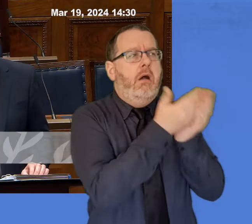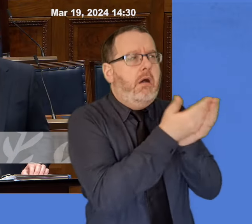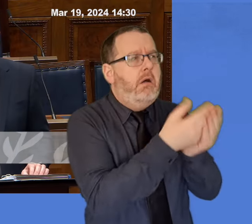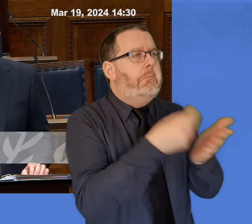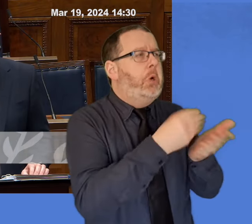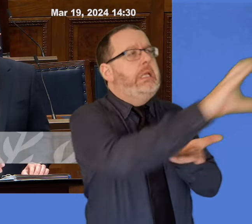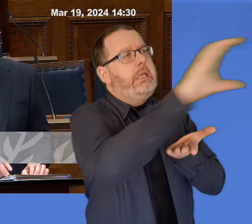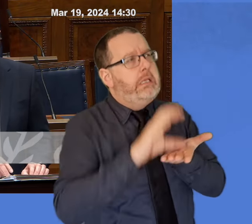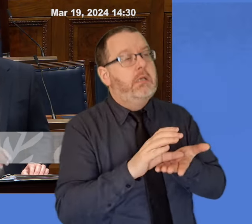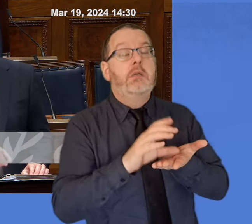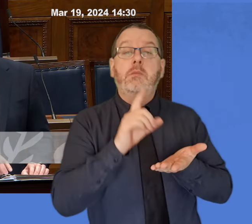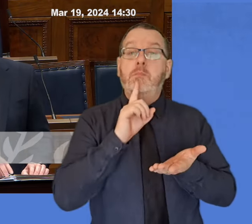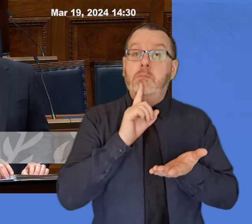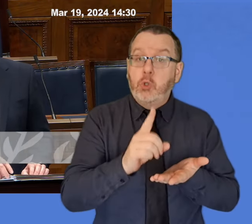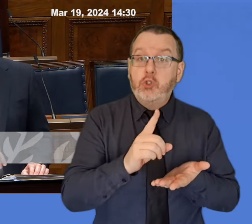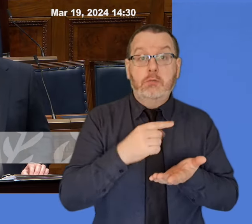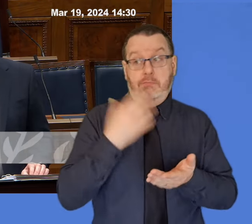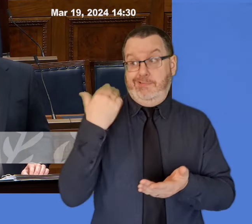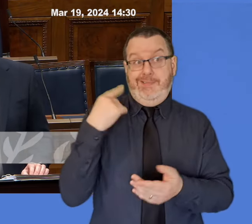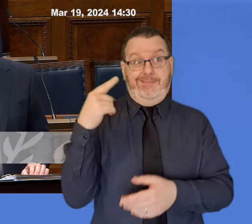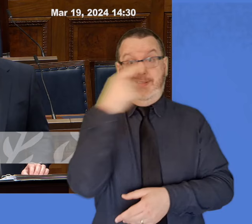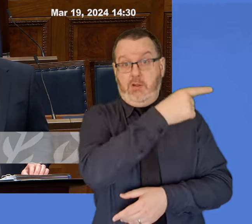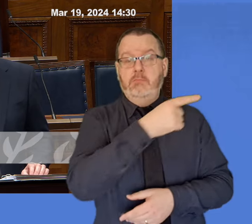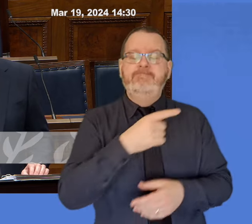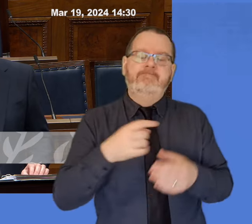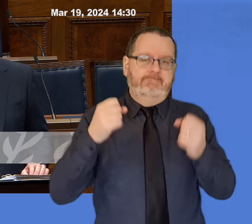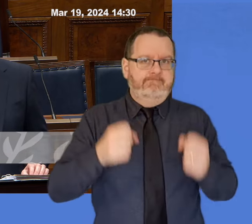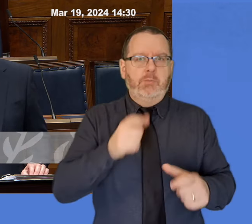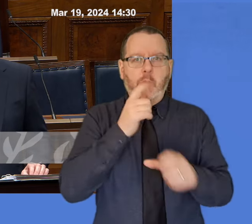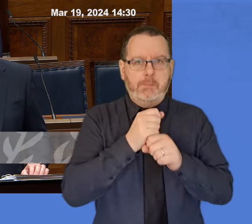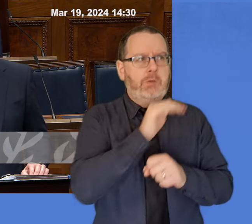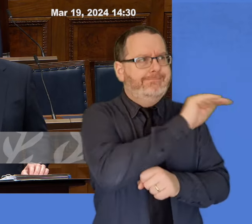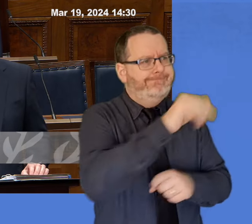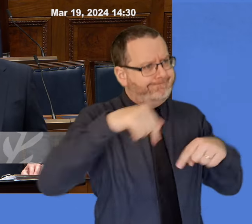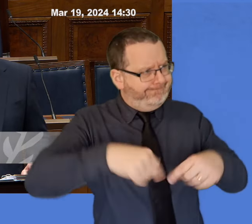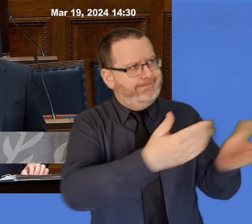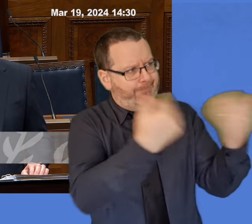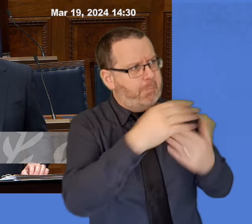inward investment. But, of course, a strong part of the trip when I was out there last week was about